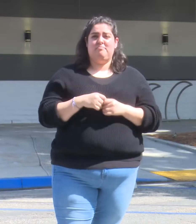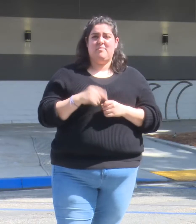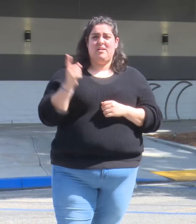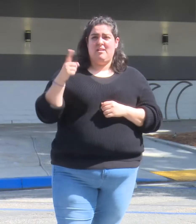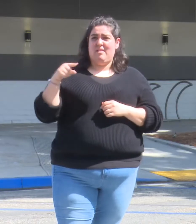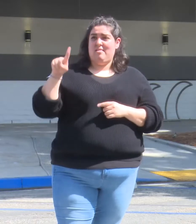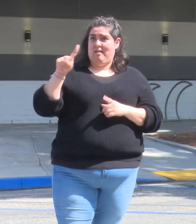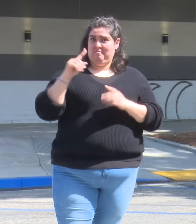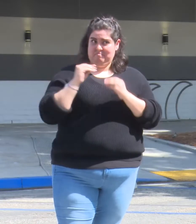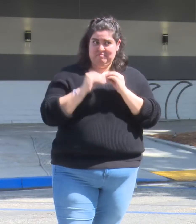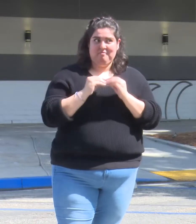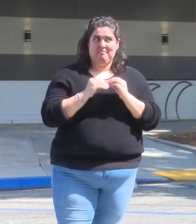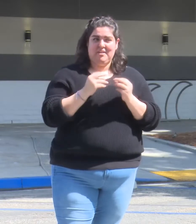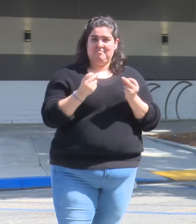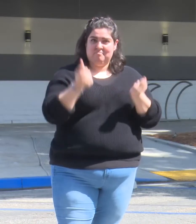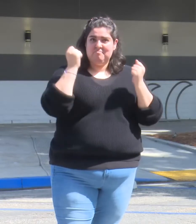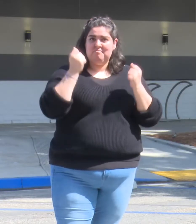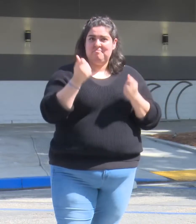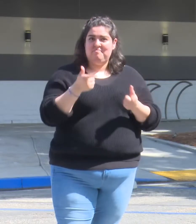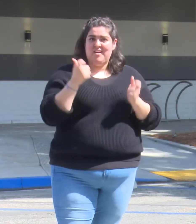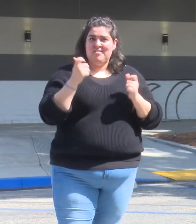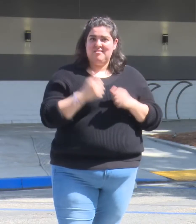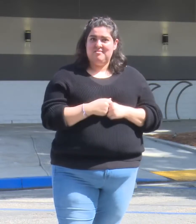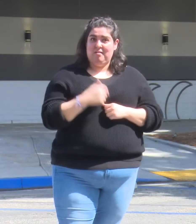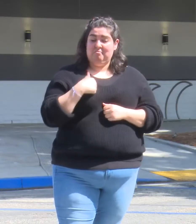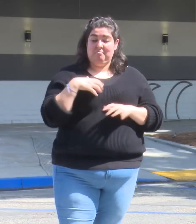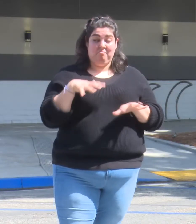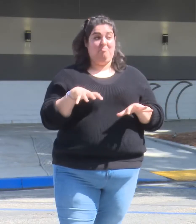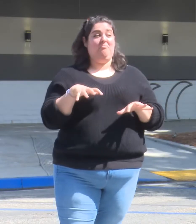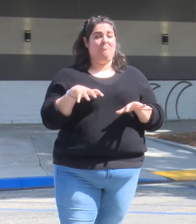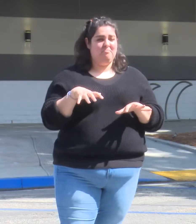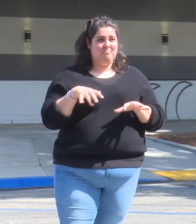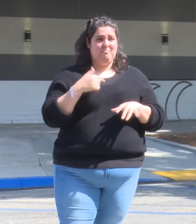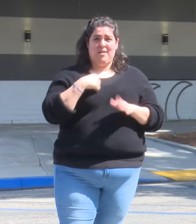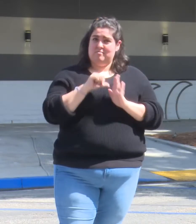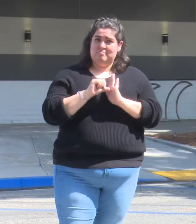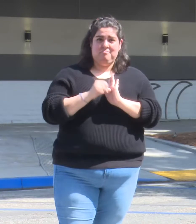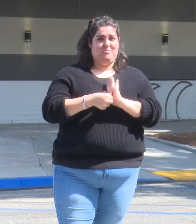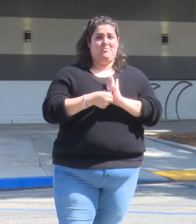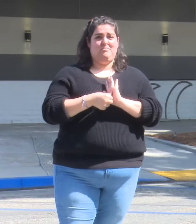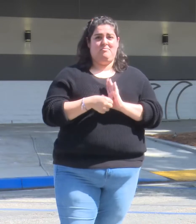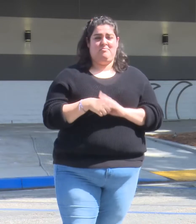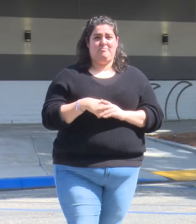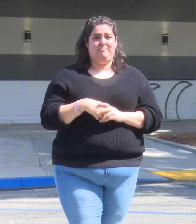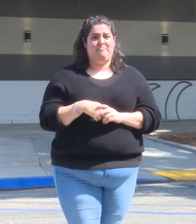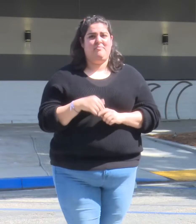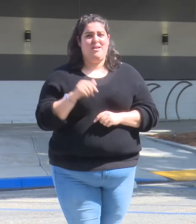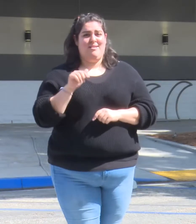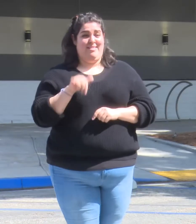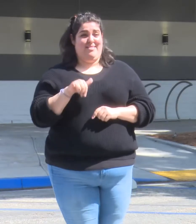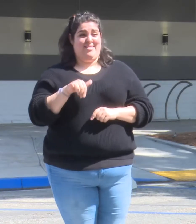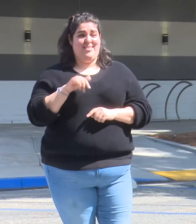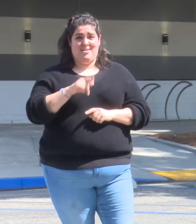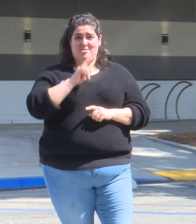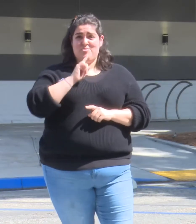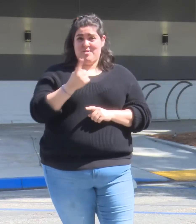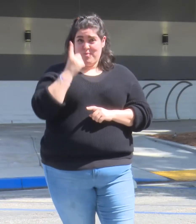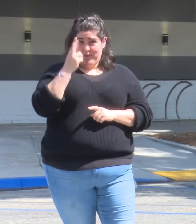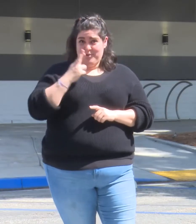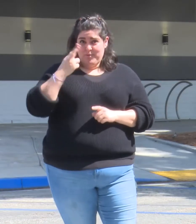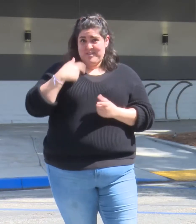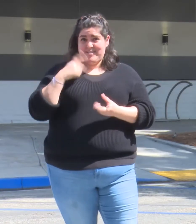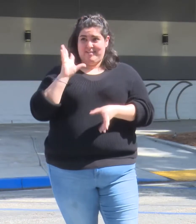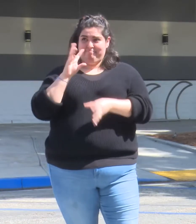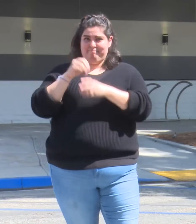they got it fixed, and they did it quickly. I was so impressed. This is really one of the reasons I wanted a career in